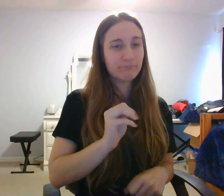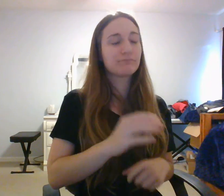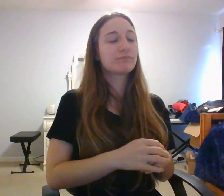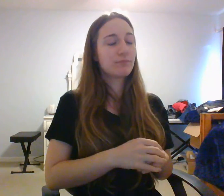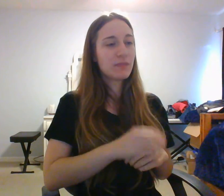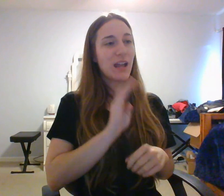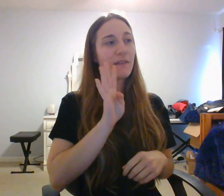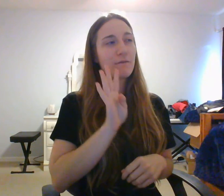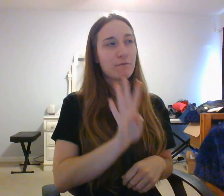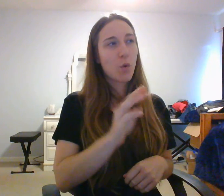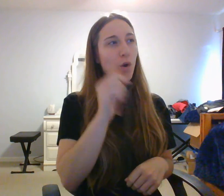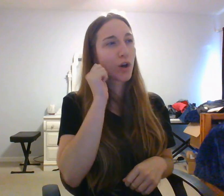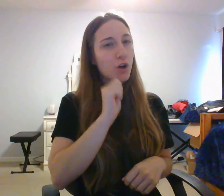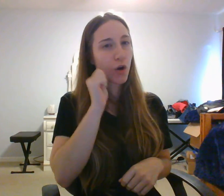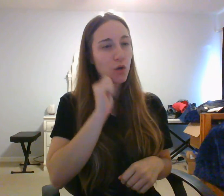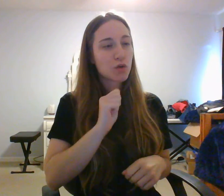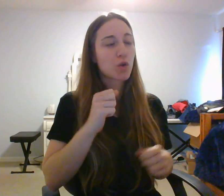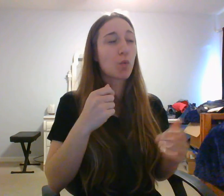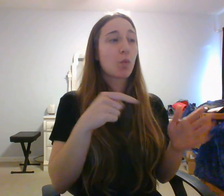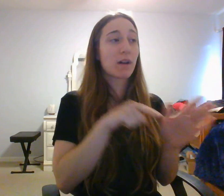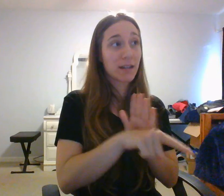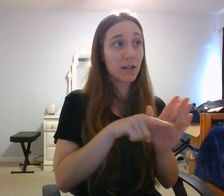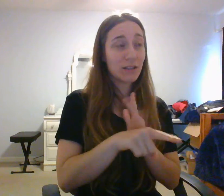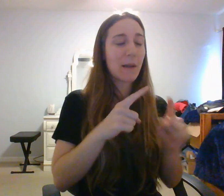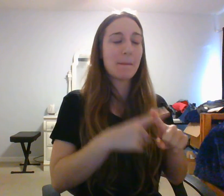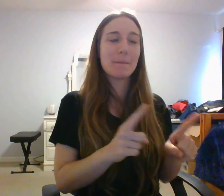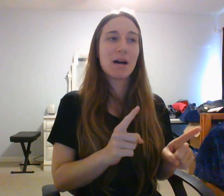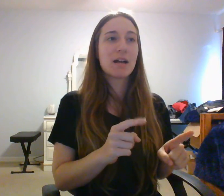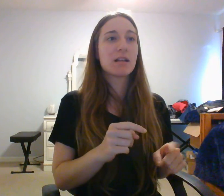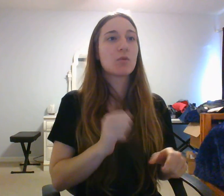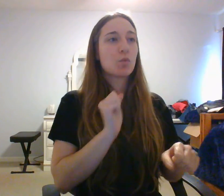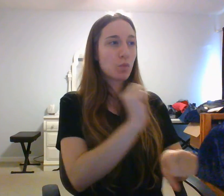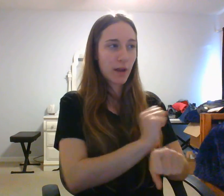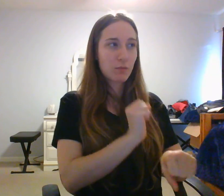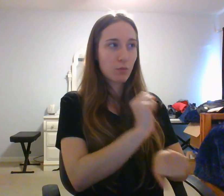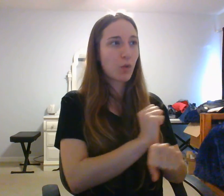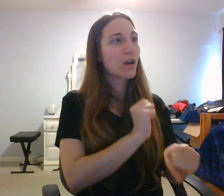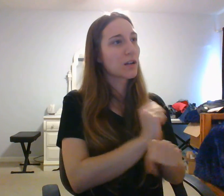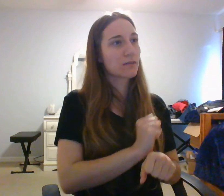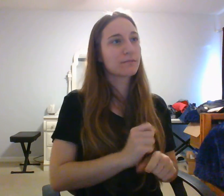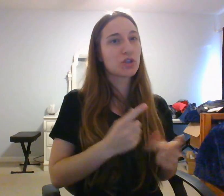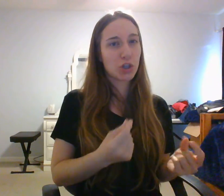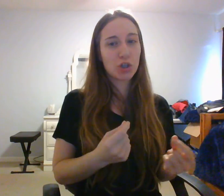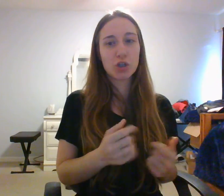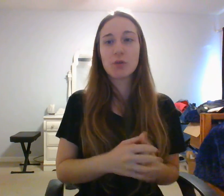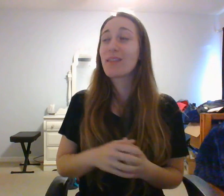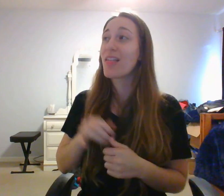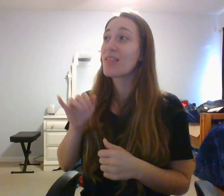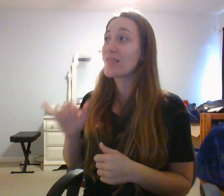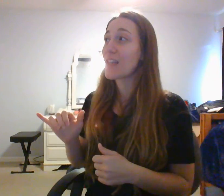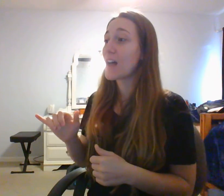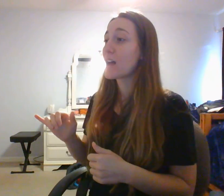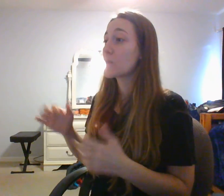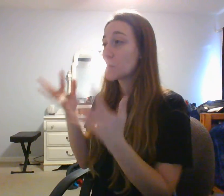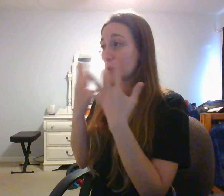said to us that we had more work to do. It's odd to say, but it encouraged us more. These people are reacting this way against